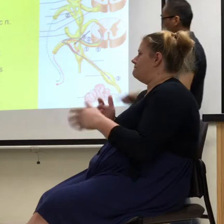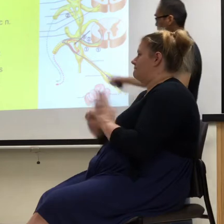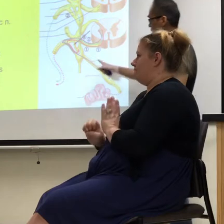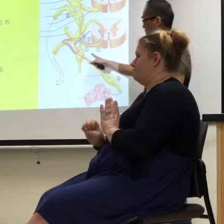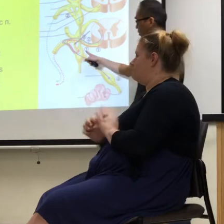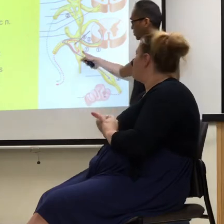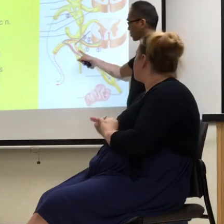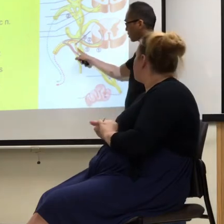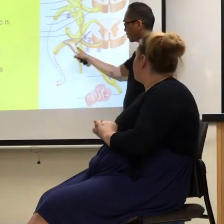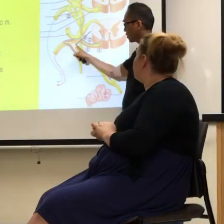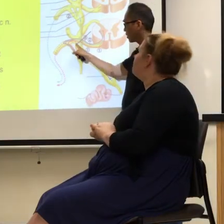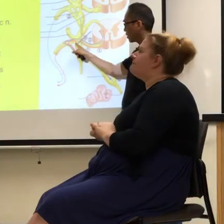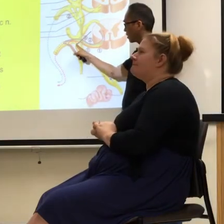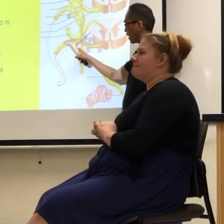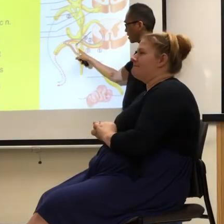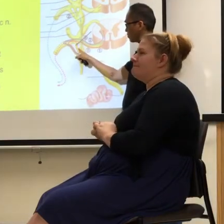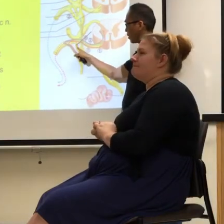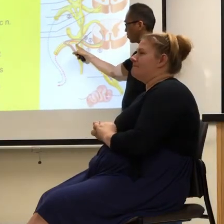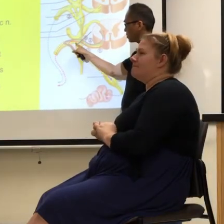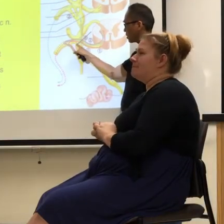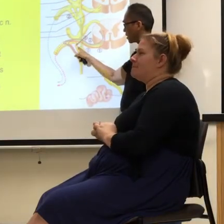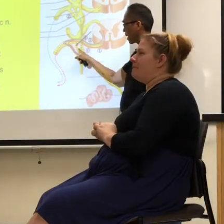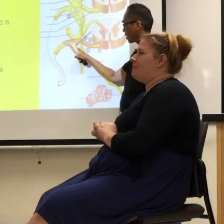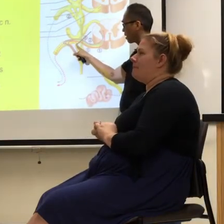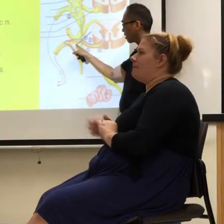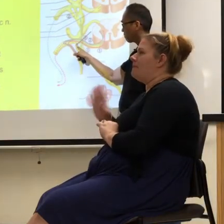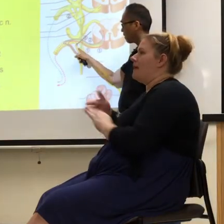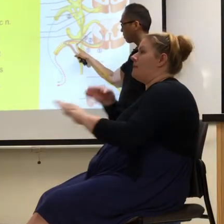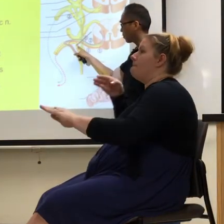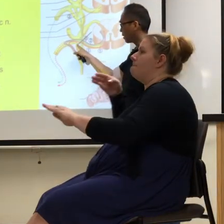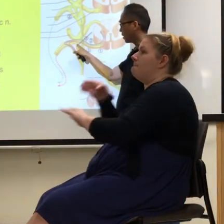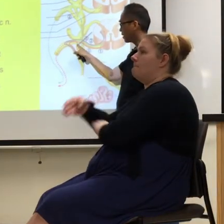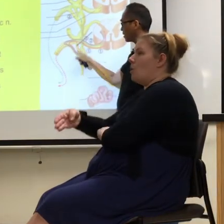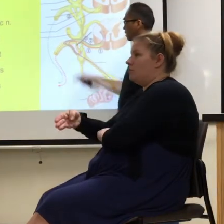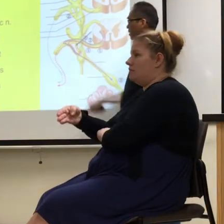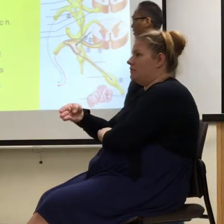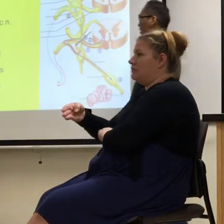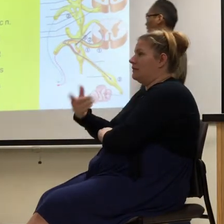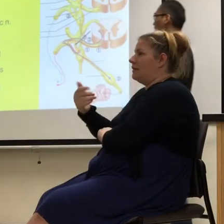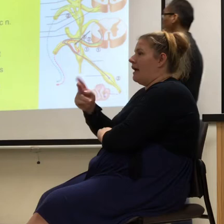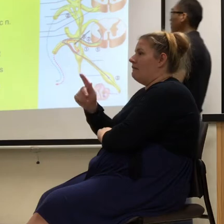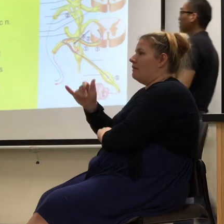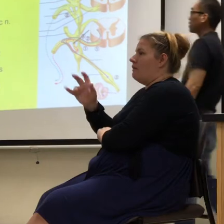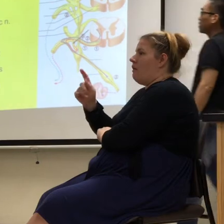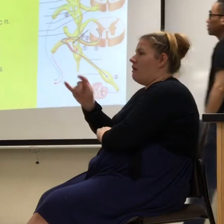Six is pointing to this structure as postganglionic fiber in it.